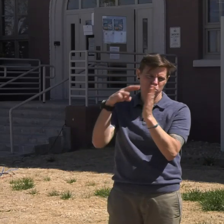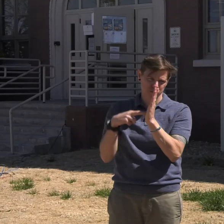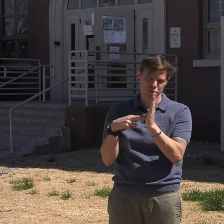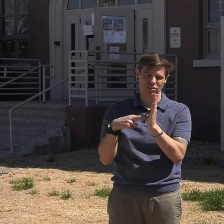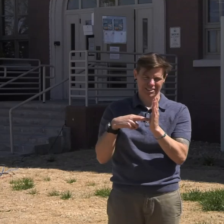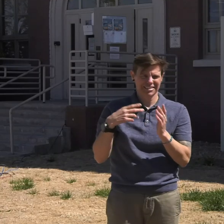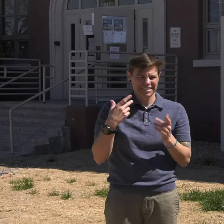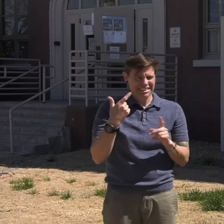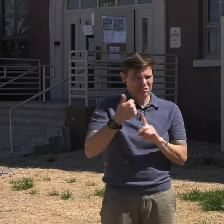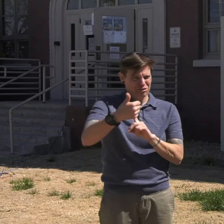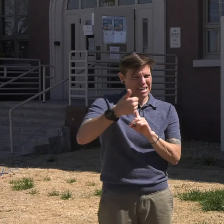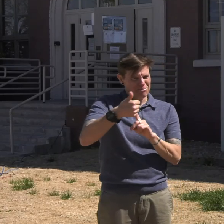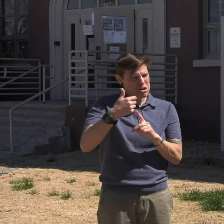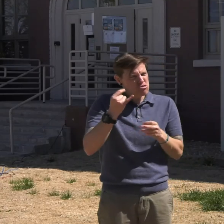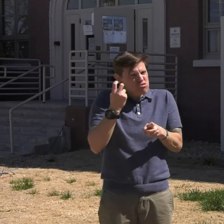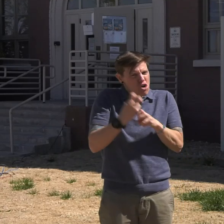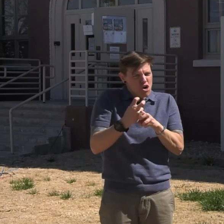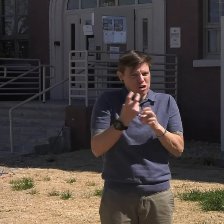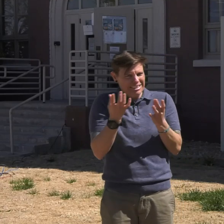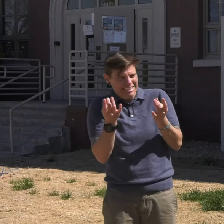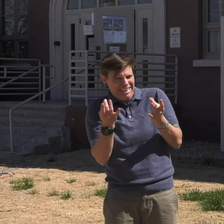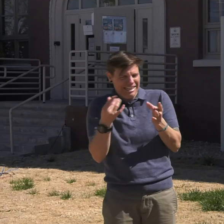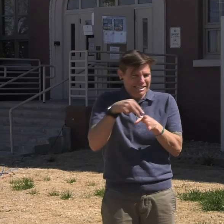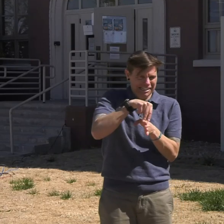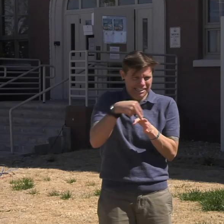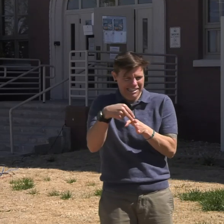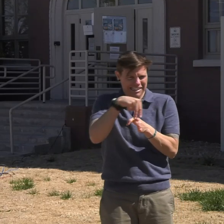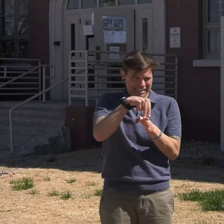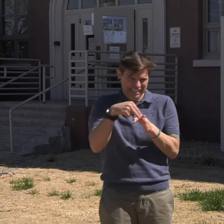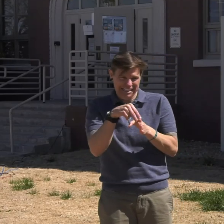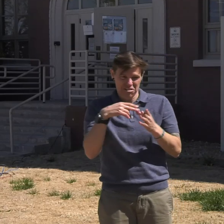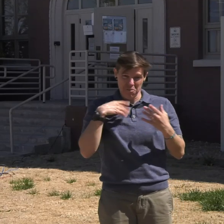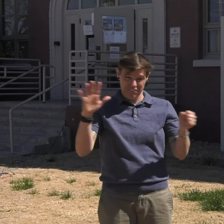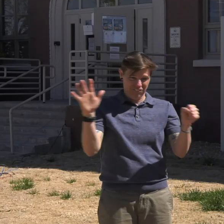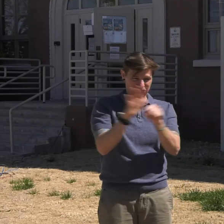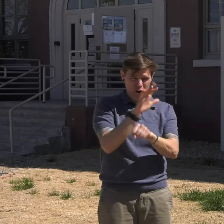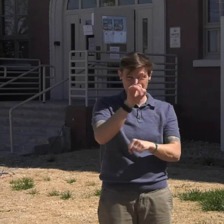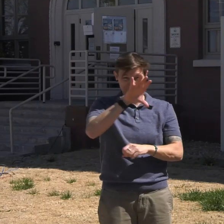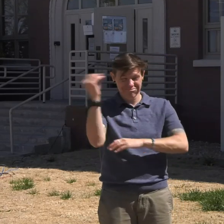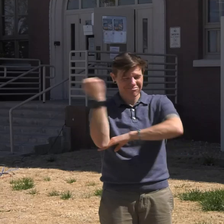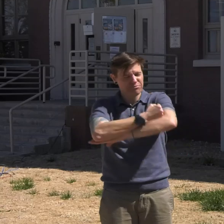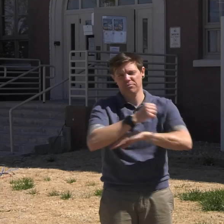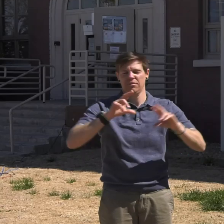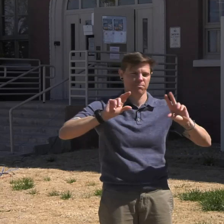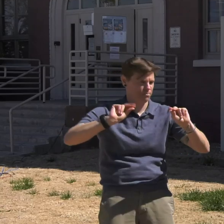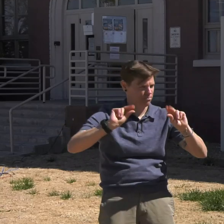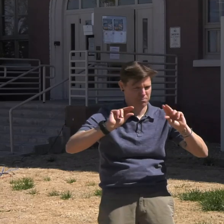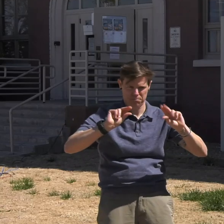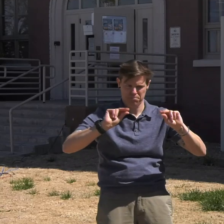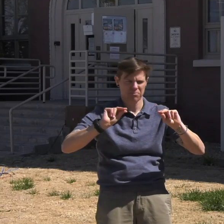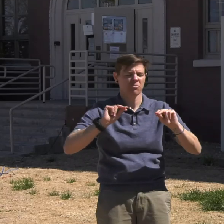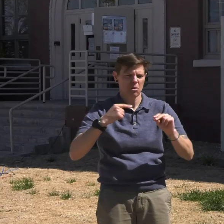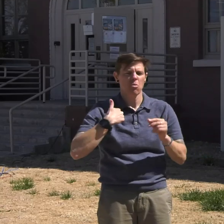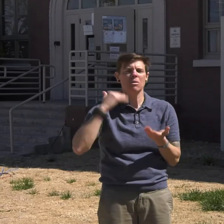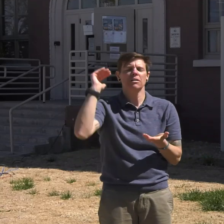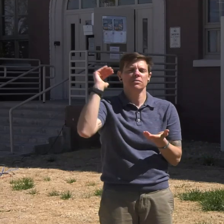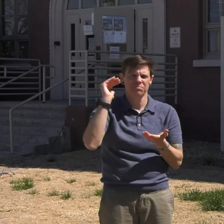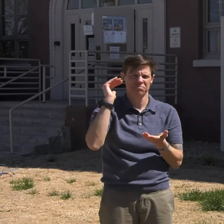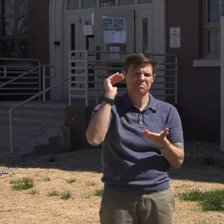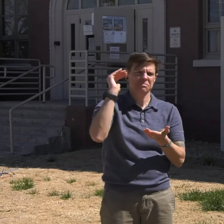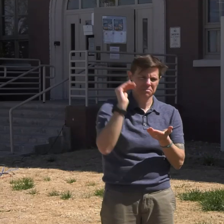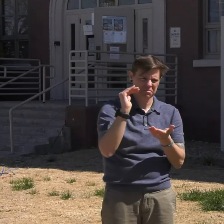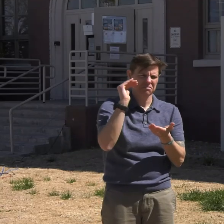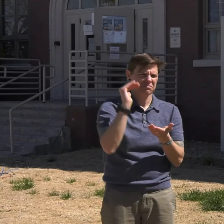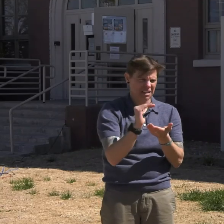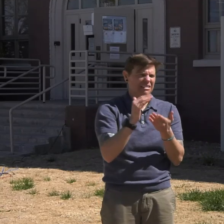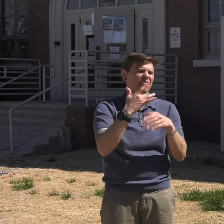example. It's not appropriate at this time to simply shut down transit in any fashion. We have to do it over time, and time just means a couple